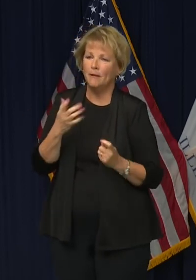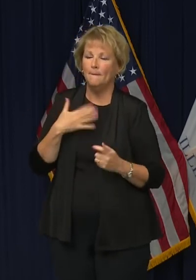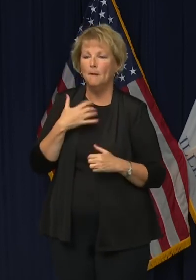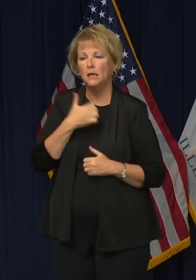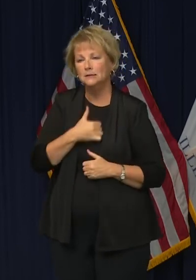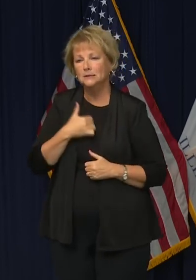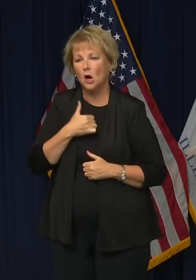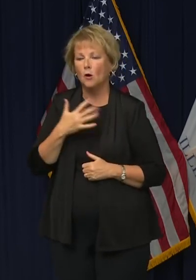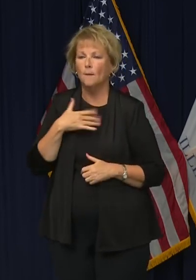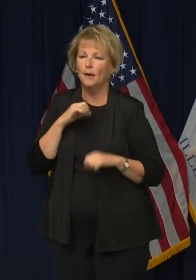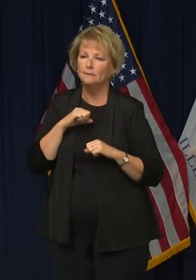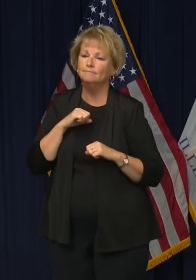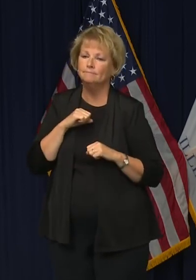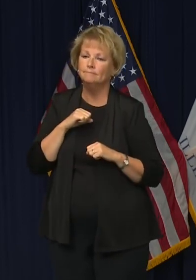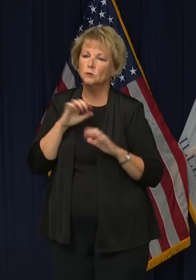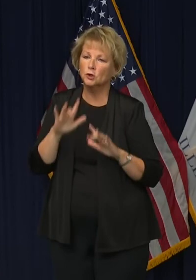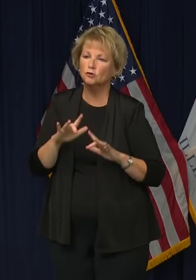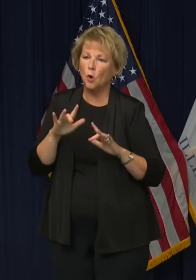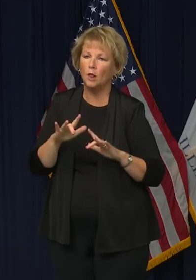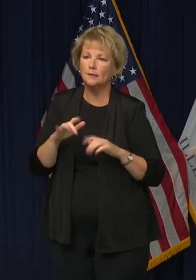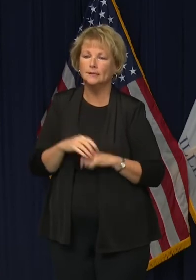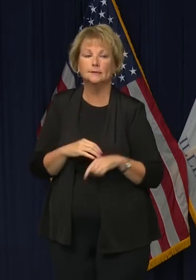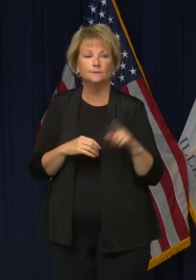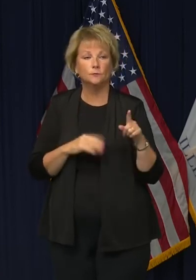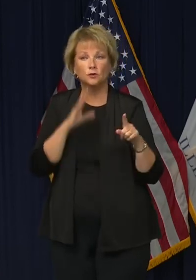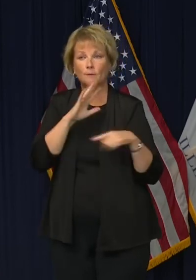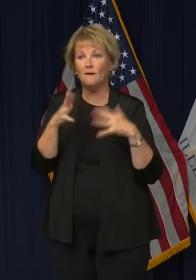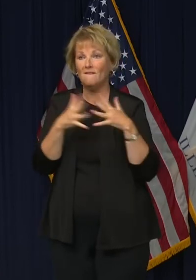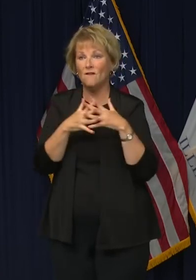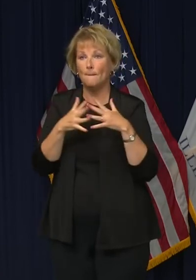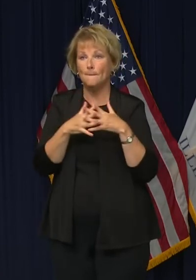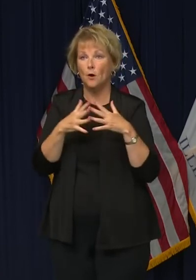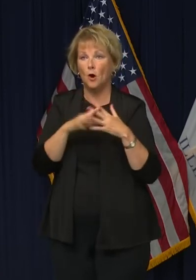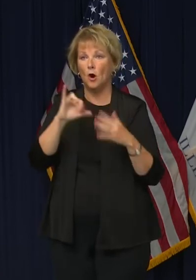my condolences. Speaking of football, former NFL